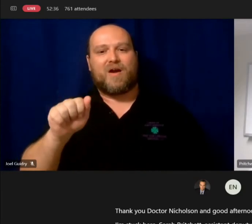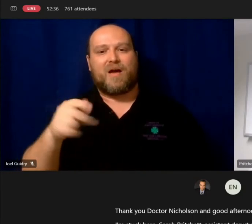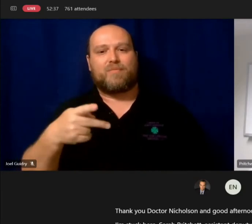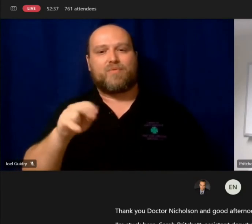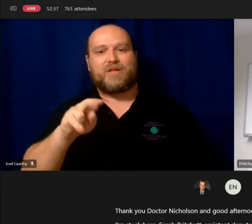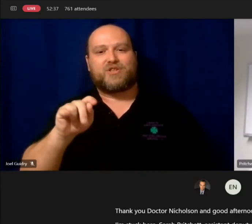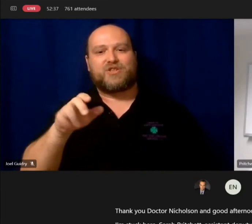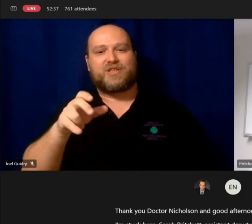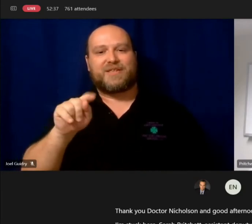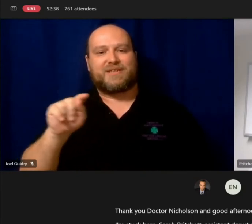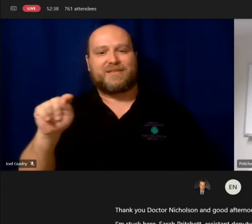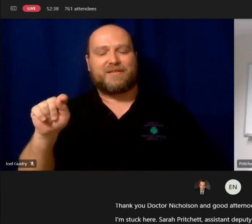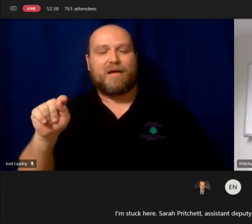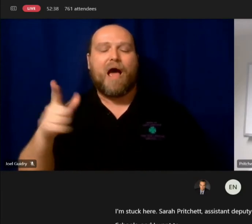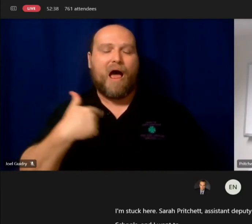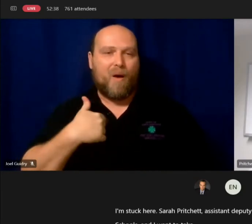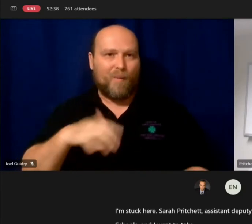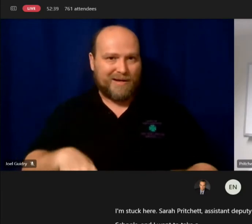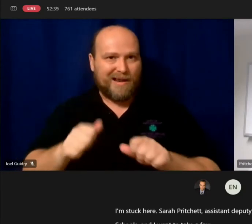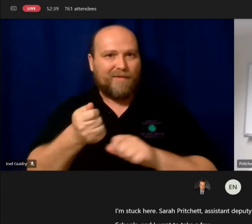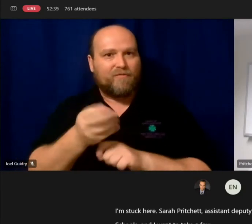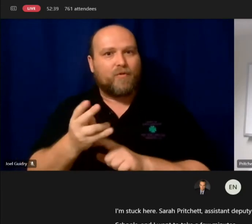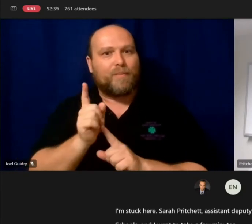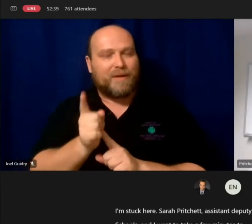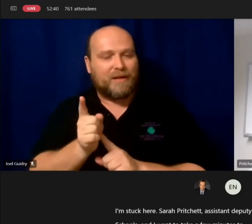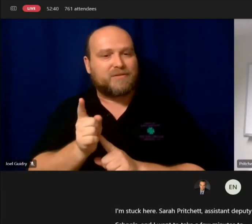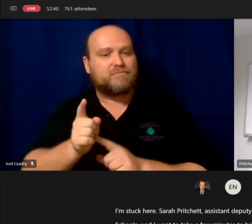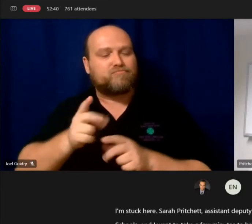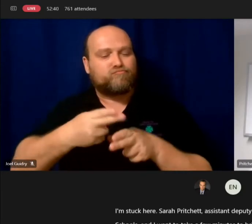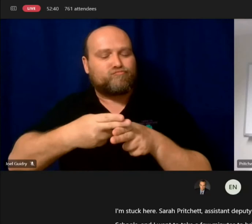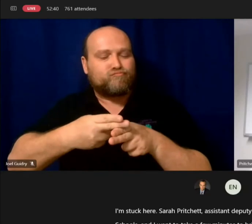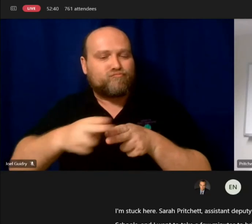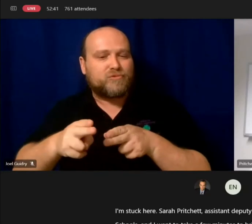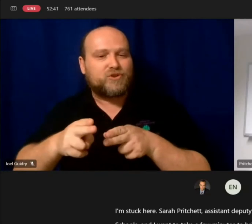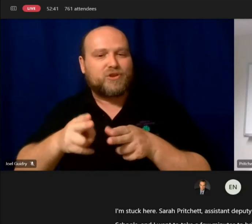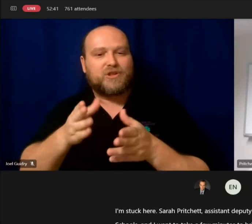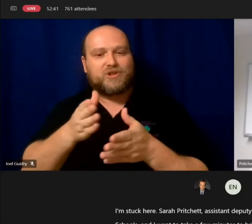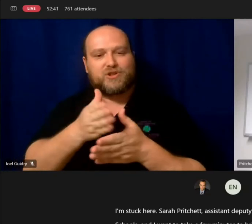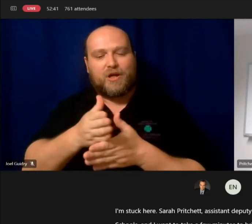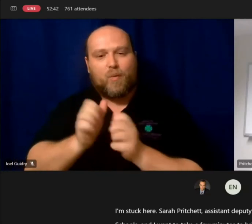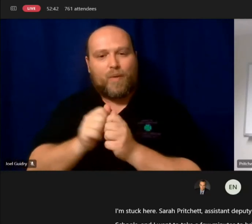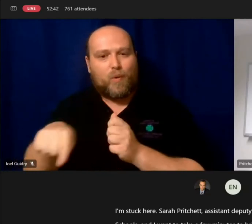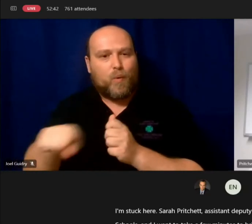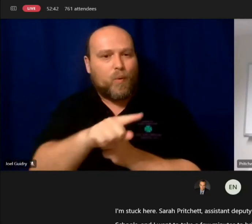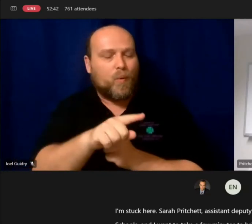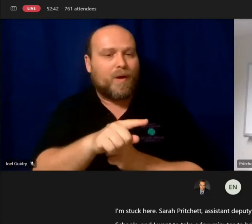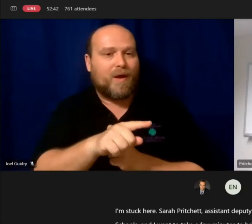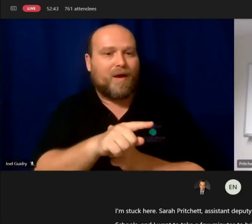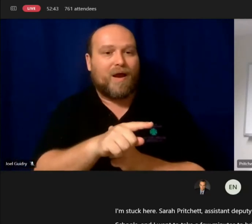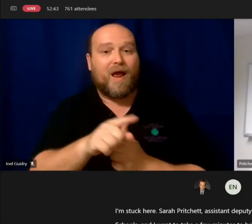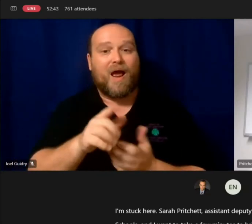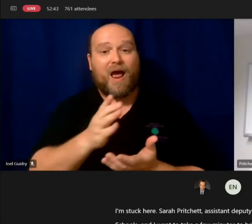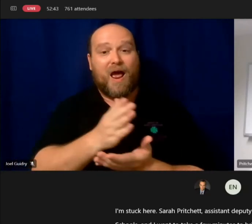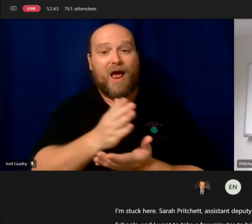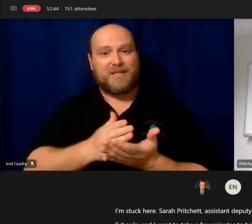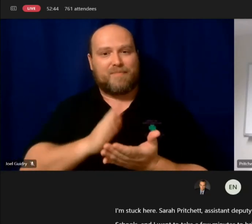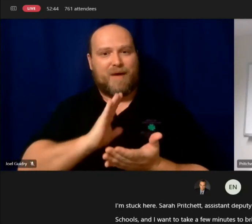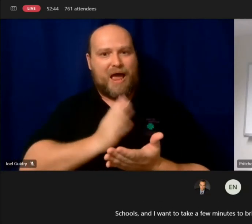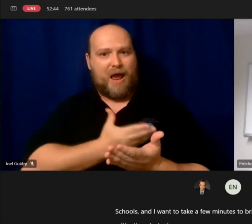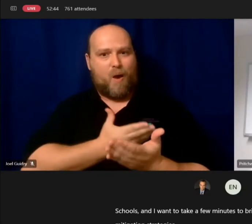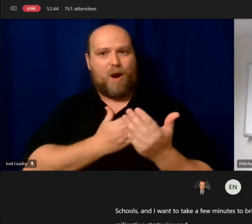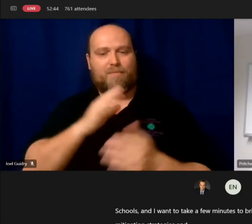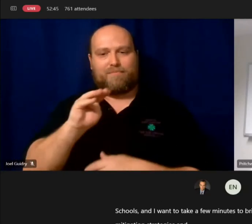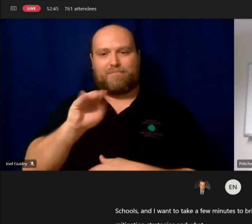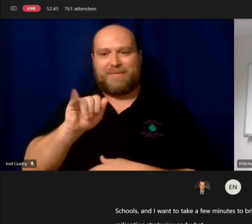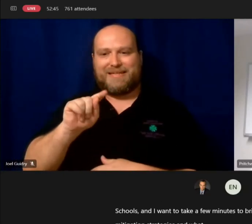to take a few minutes to briefly share with you some of our mitigation strategies and what some of our mitigation strategies look like in buildings and